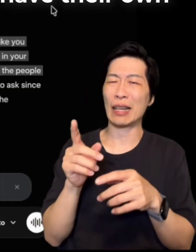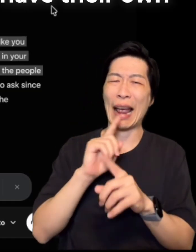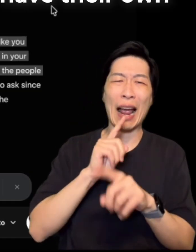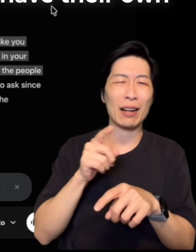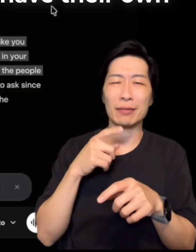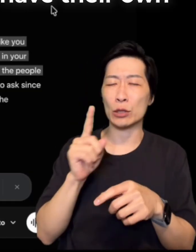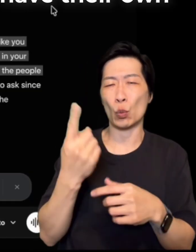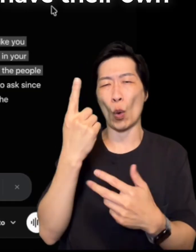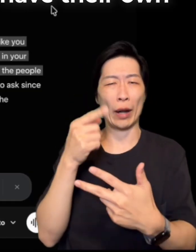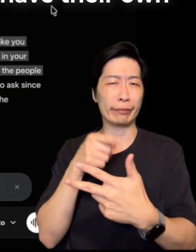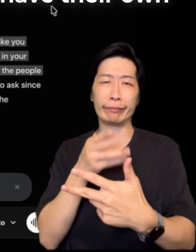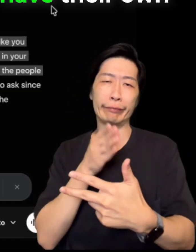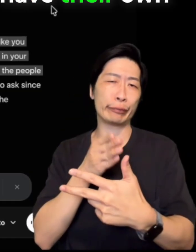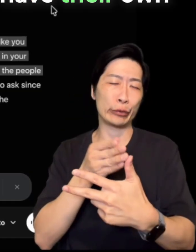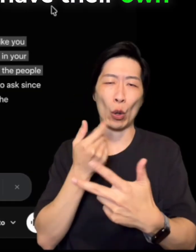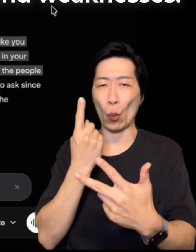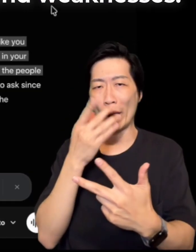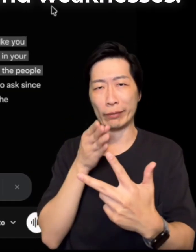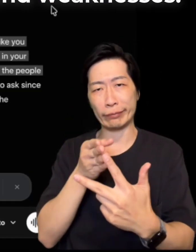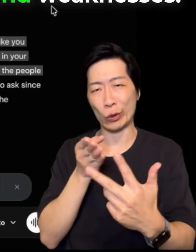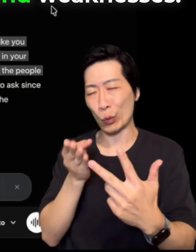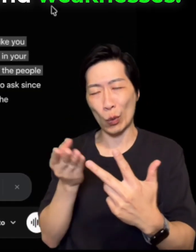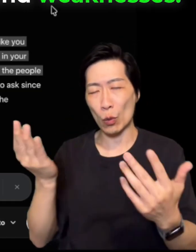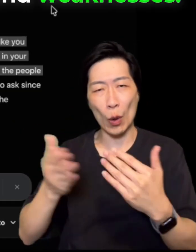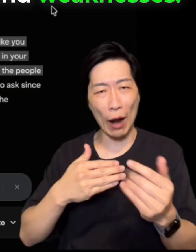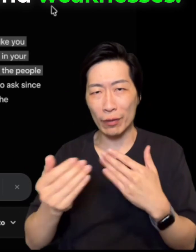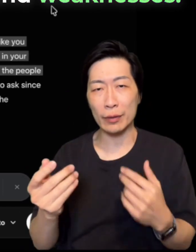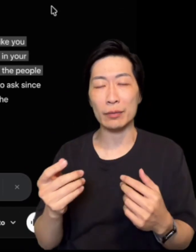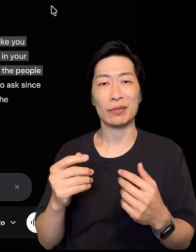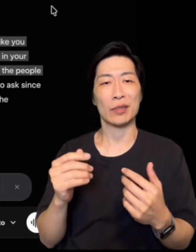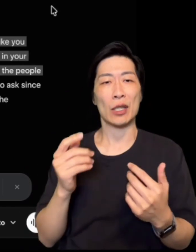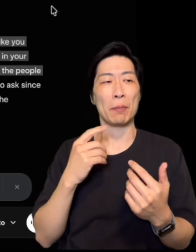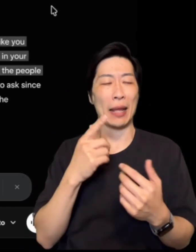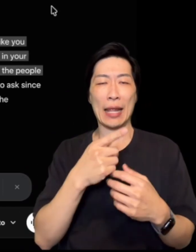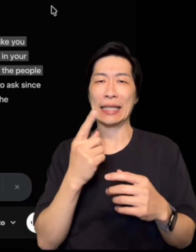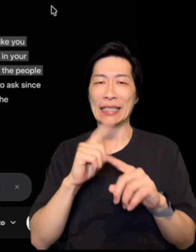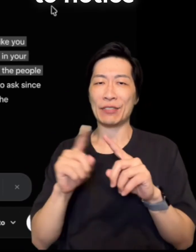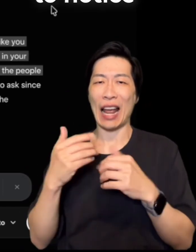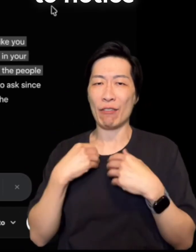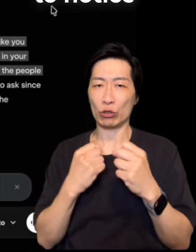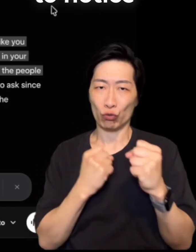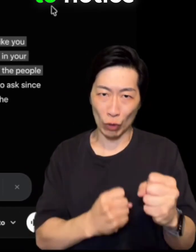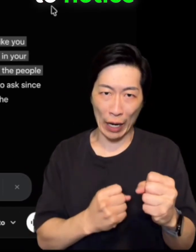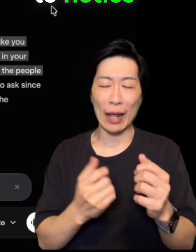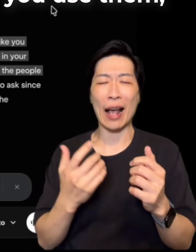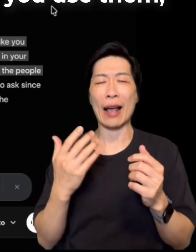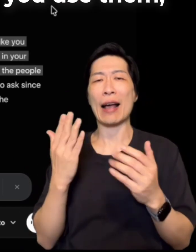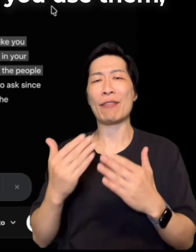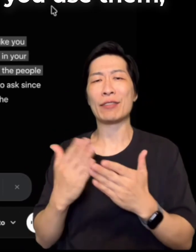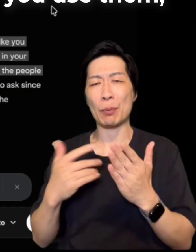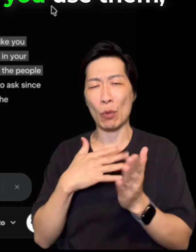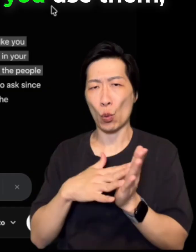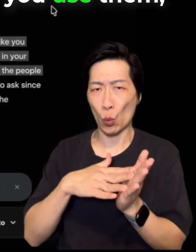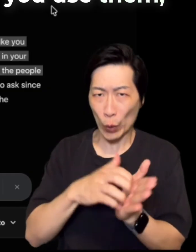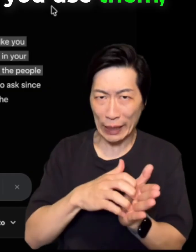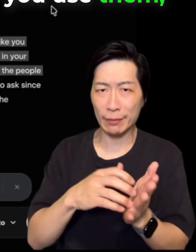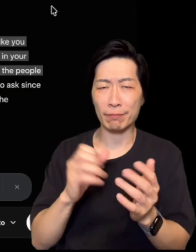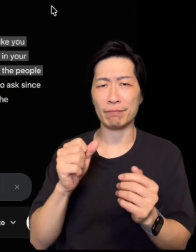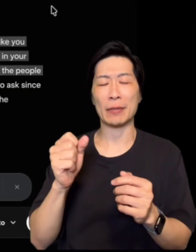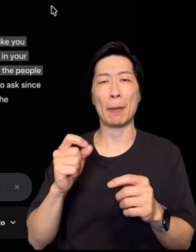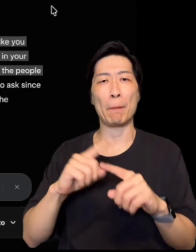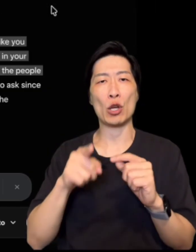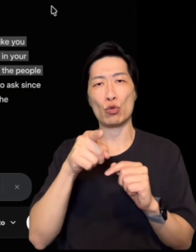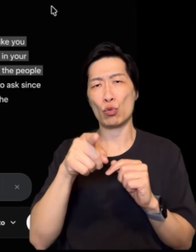And they each have their own strengths and weaknesses. You'll begin to notice them as you use